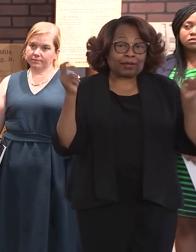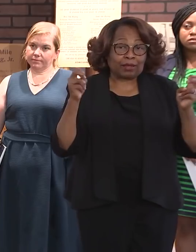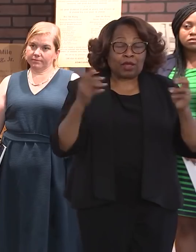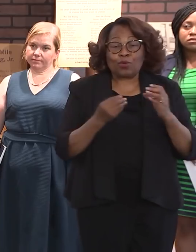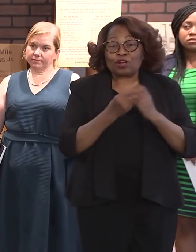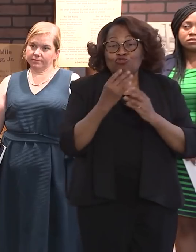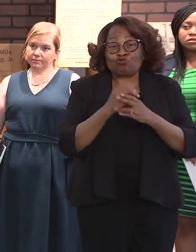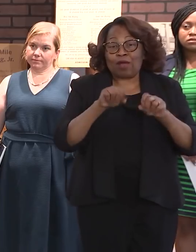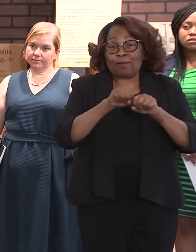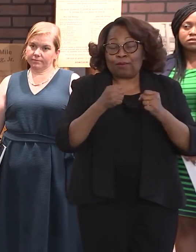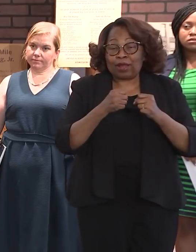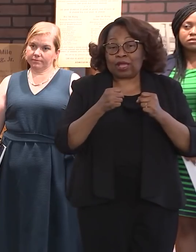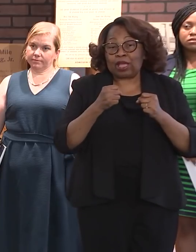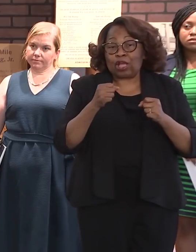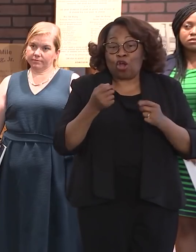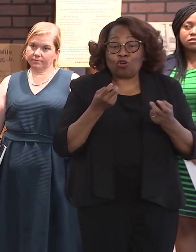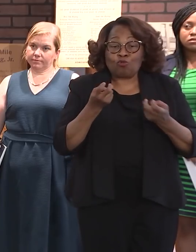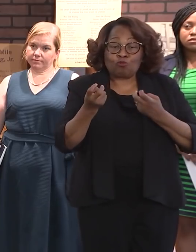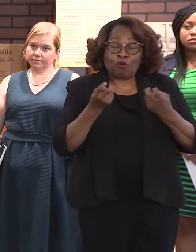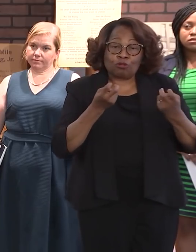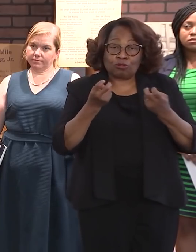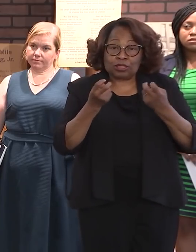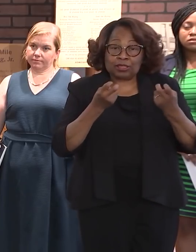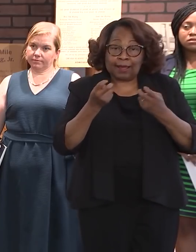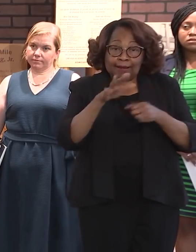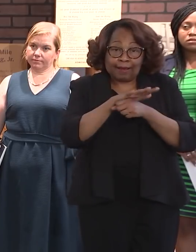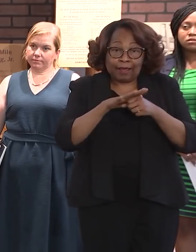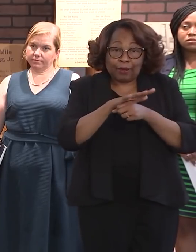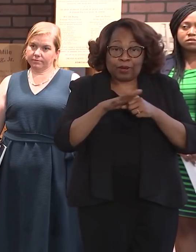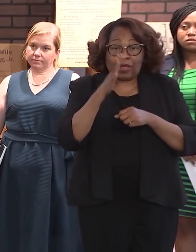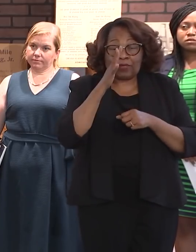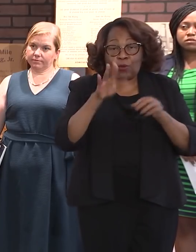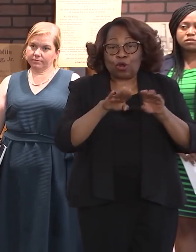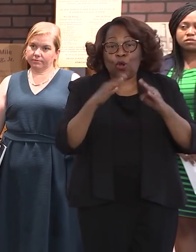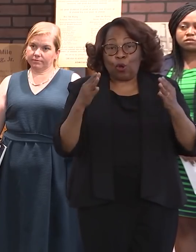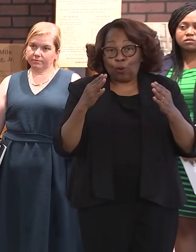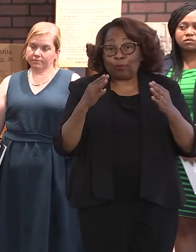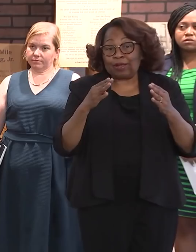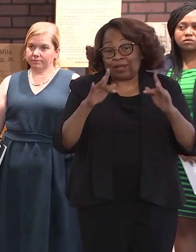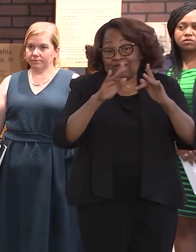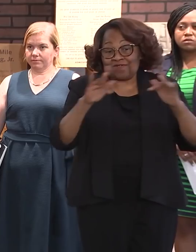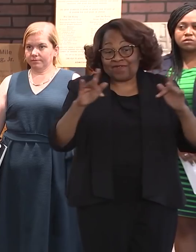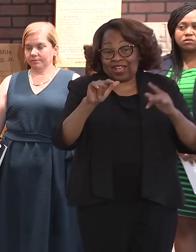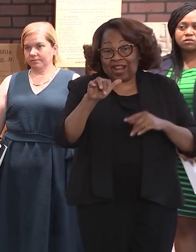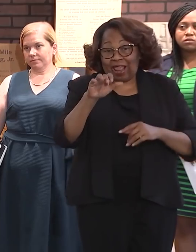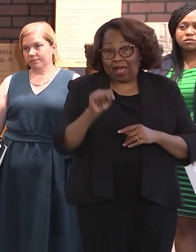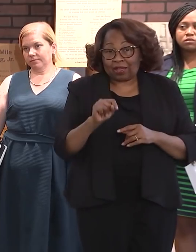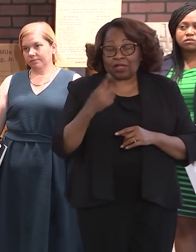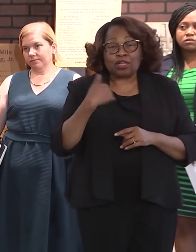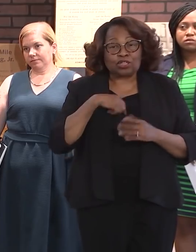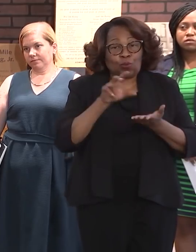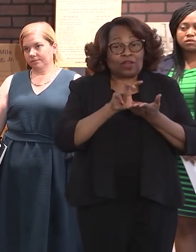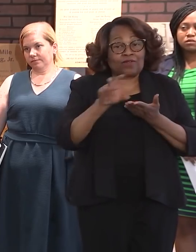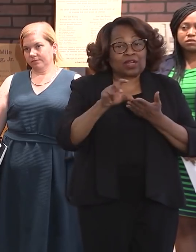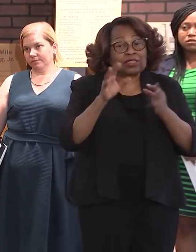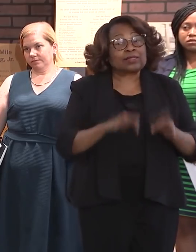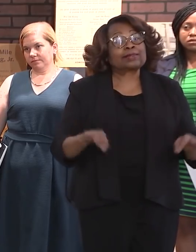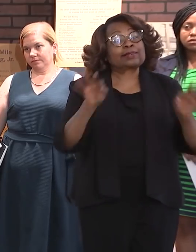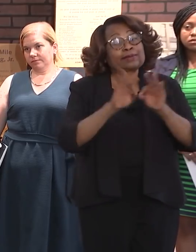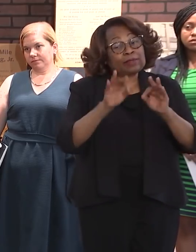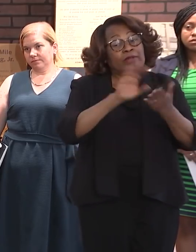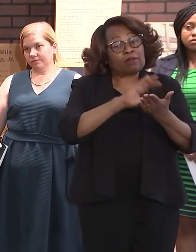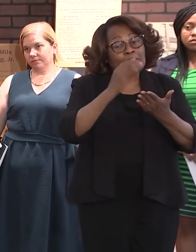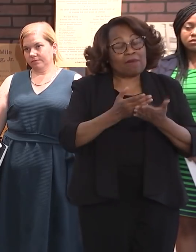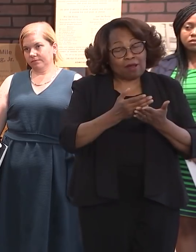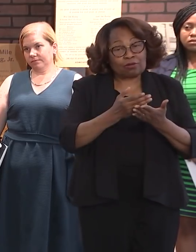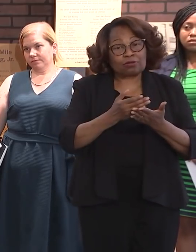groundbreaking on a roller skate area that's going to be opened up in a vacant lot. So we're investing a significant